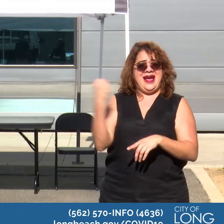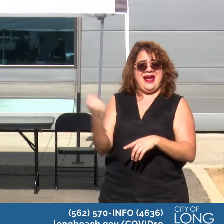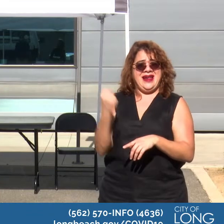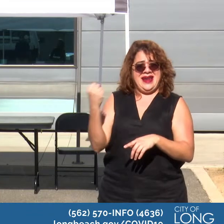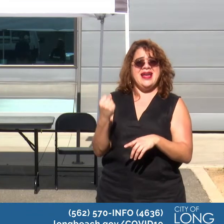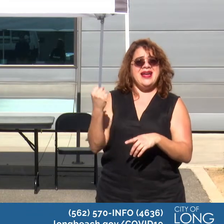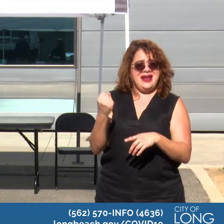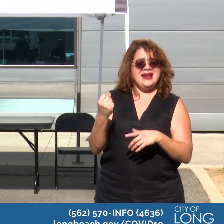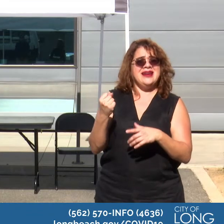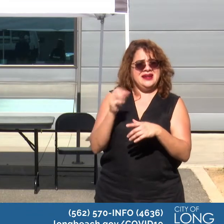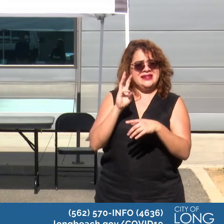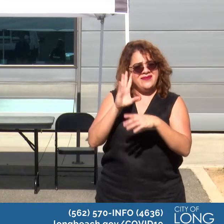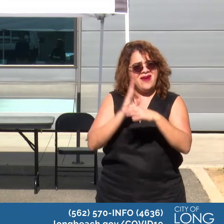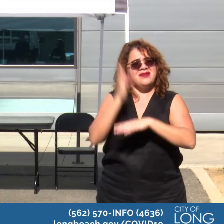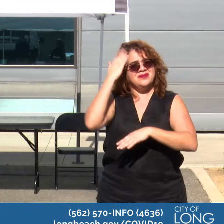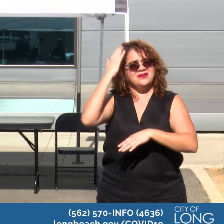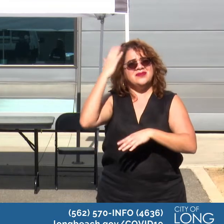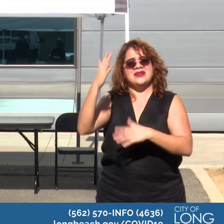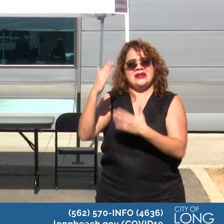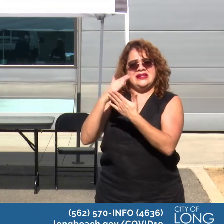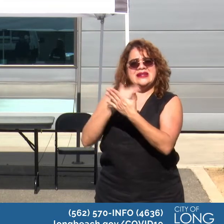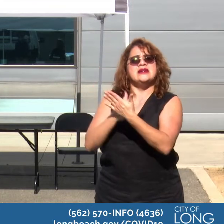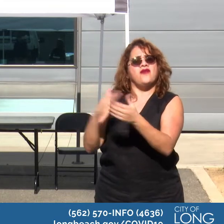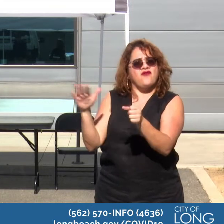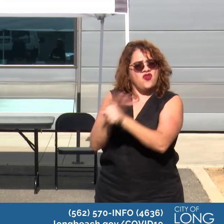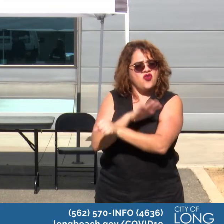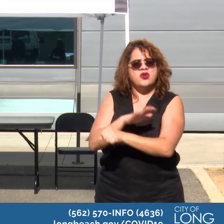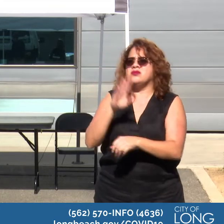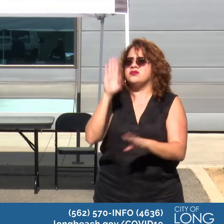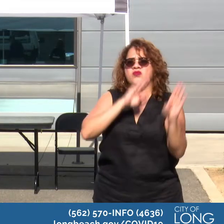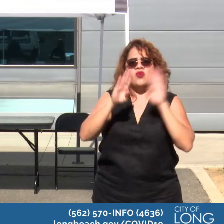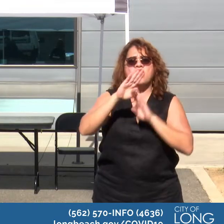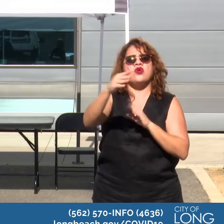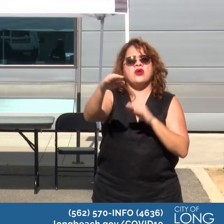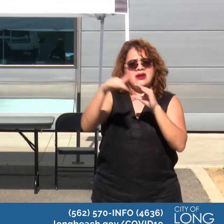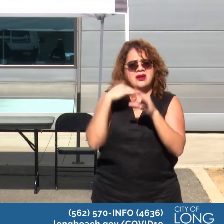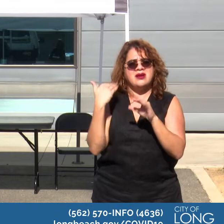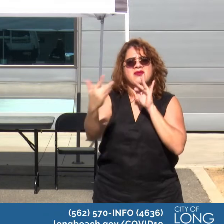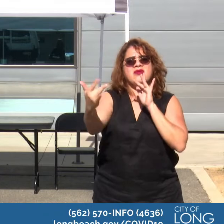wait list and connect you to another appointment, there will be ongoing